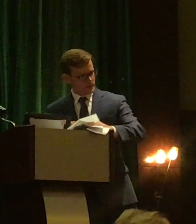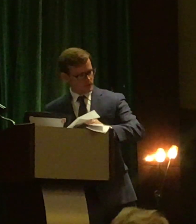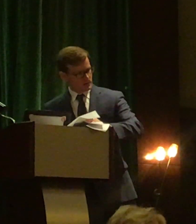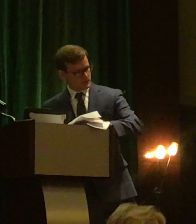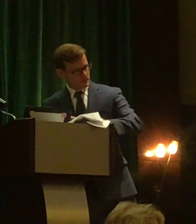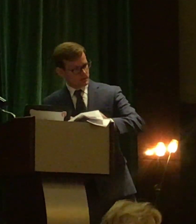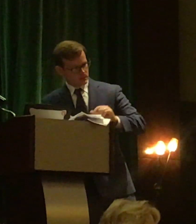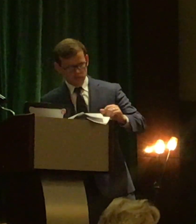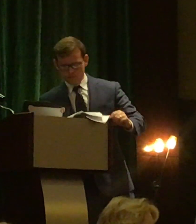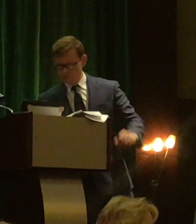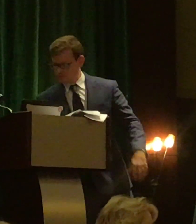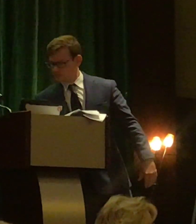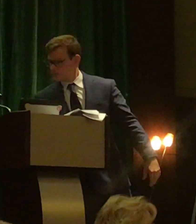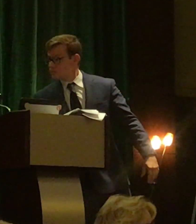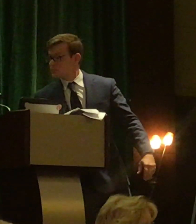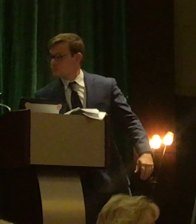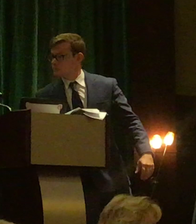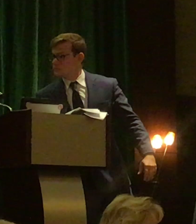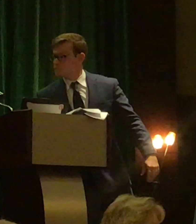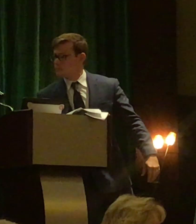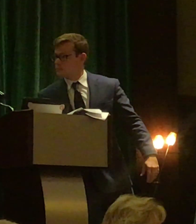of Defense.